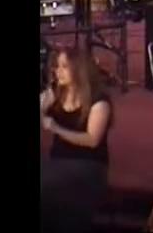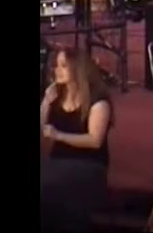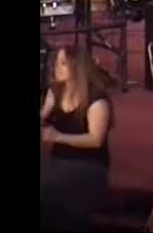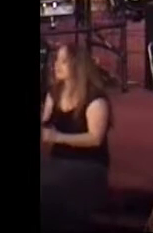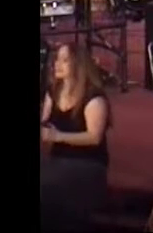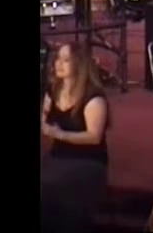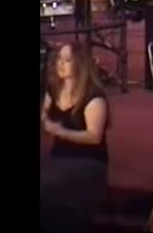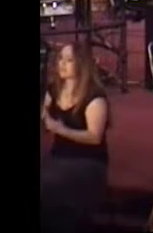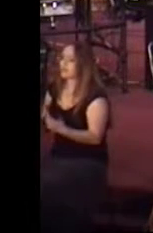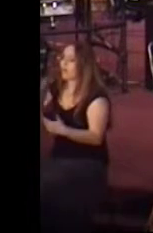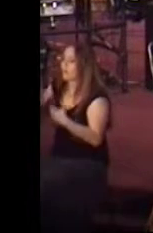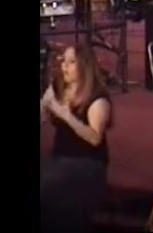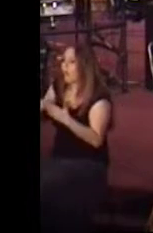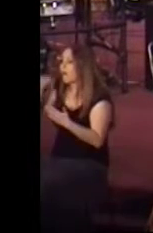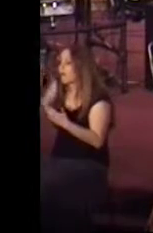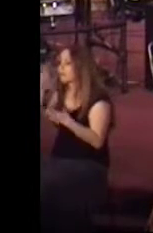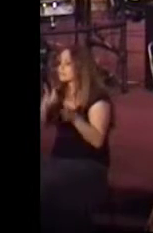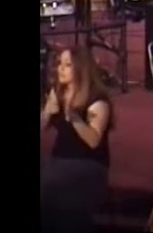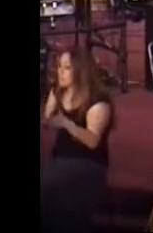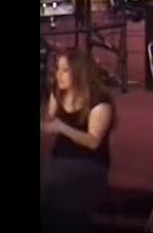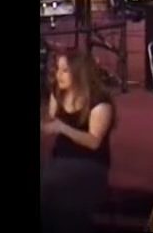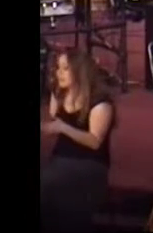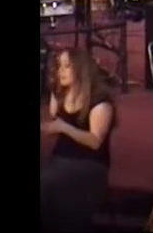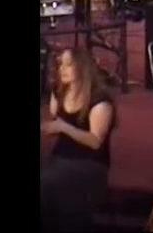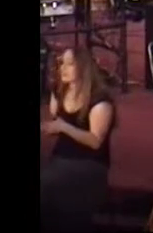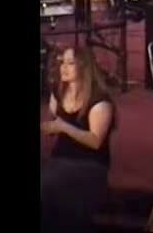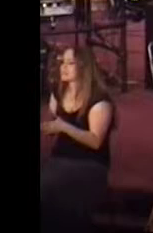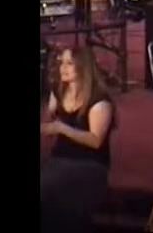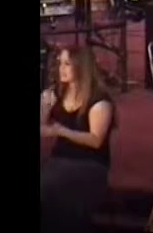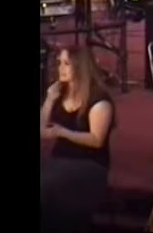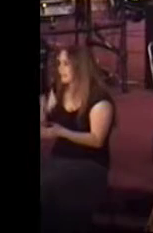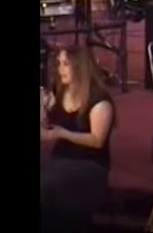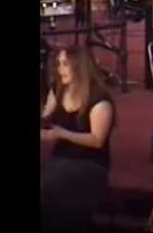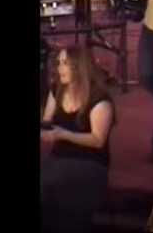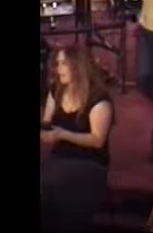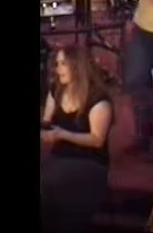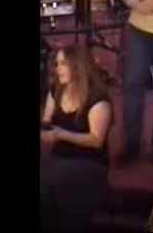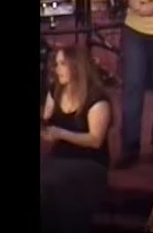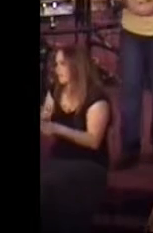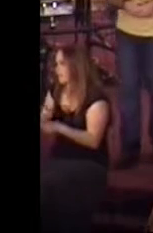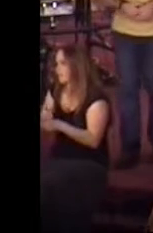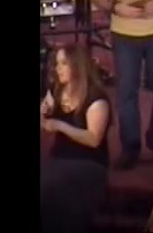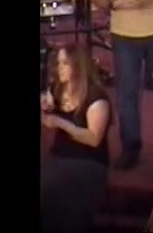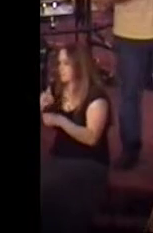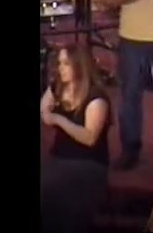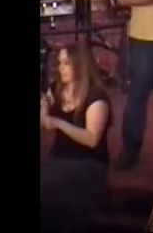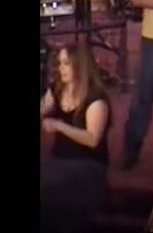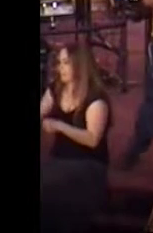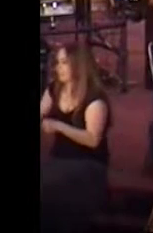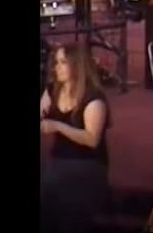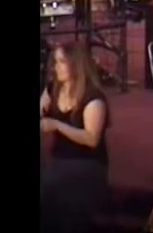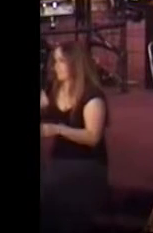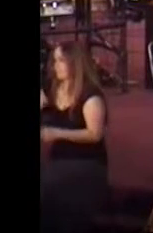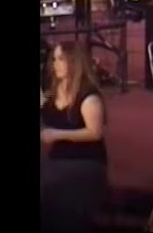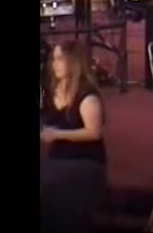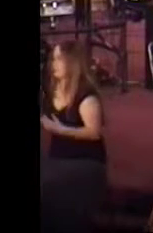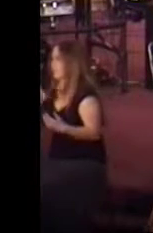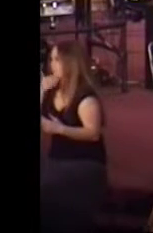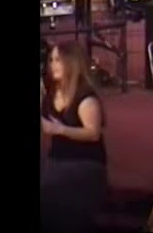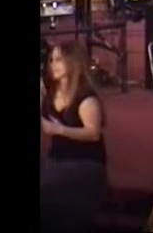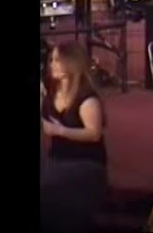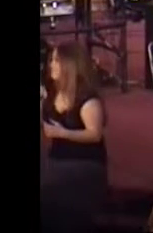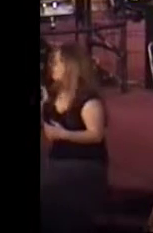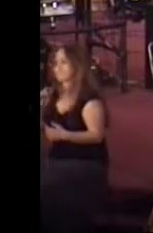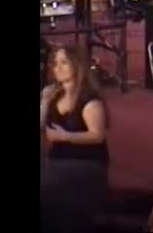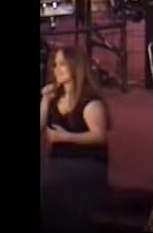you know, all God's plans, all God's purposes. We say all those churchy things to try to make somebody feel better. And ultimately, those things don't do anything